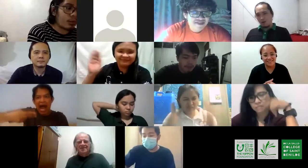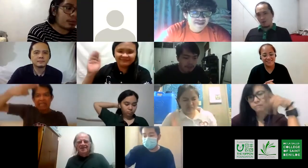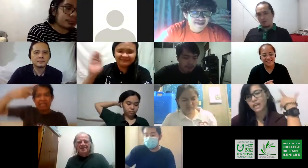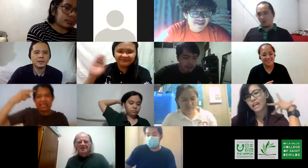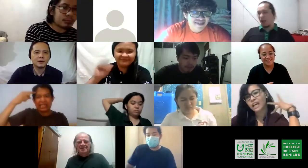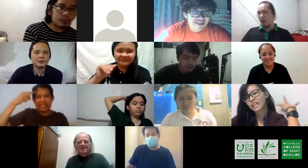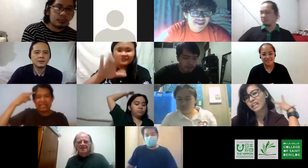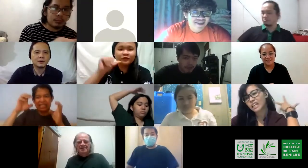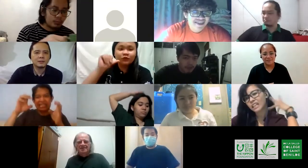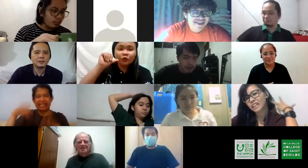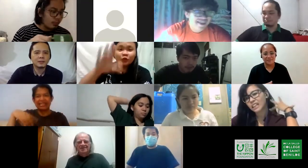Hello.